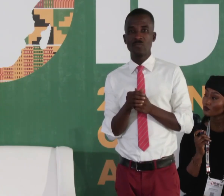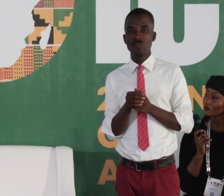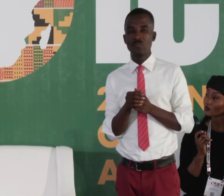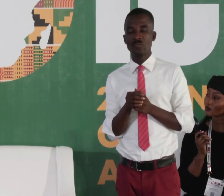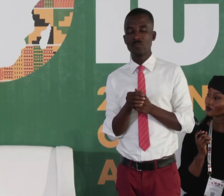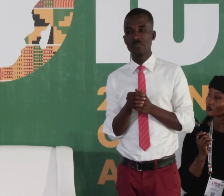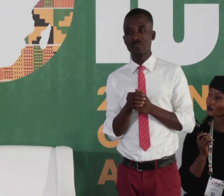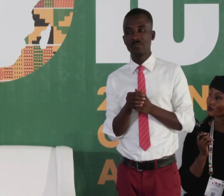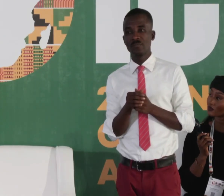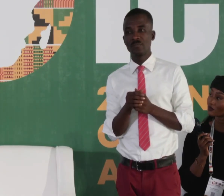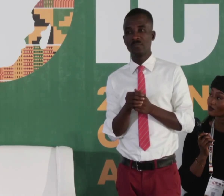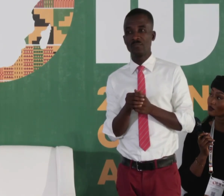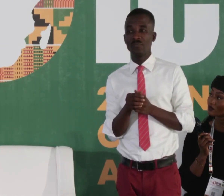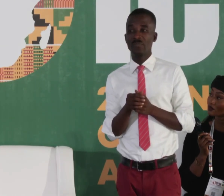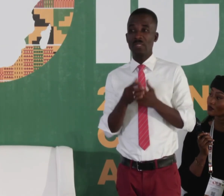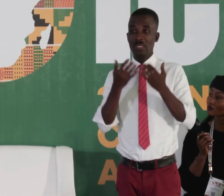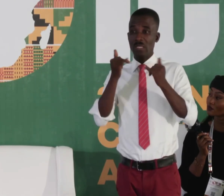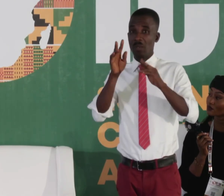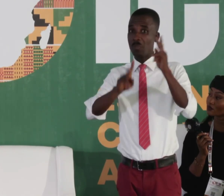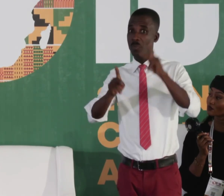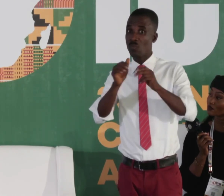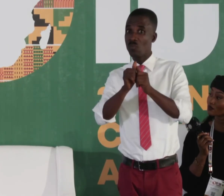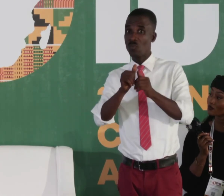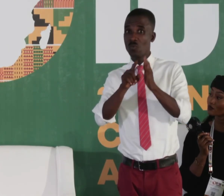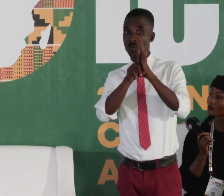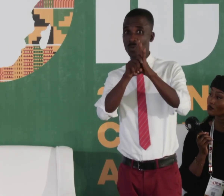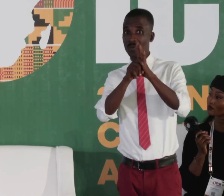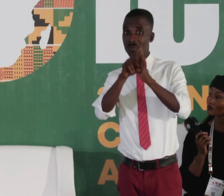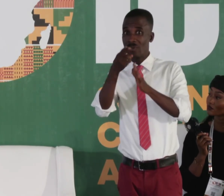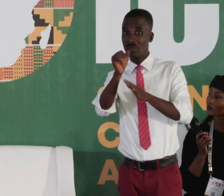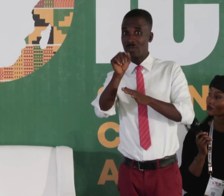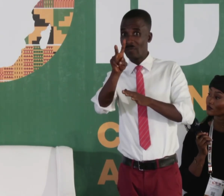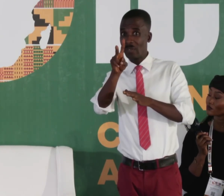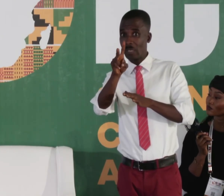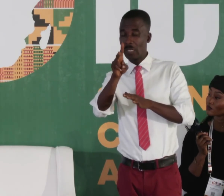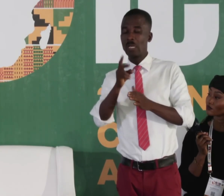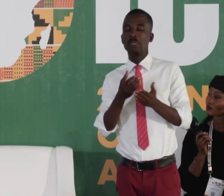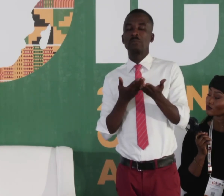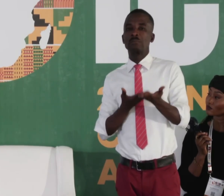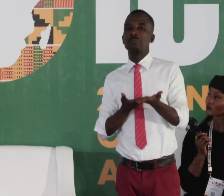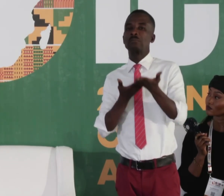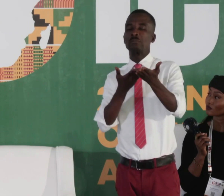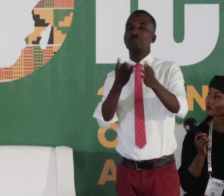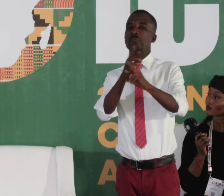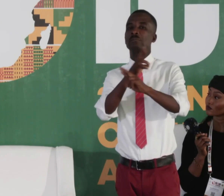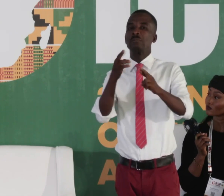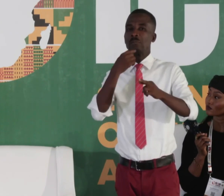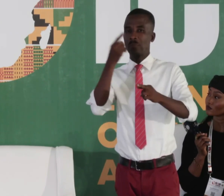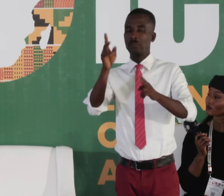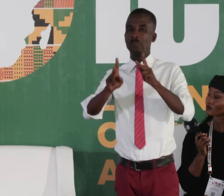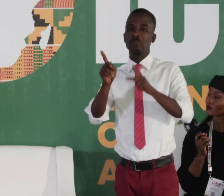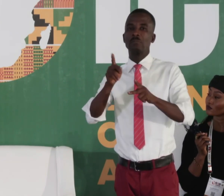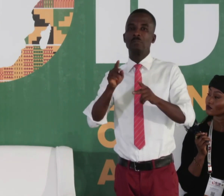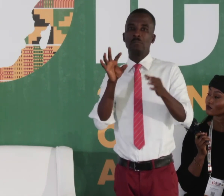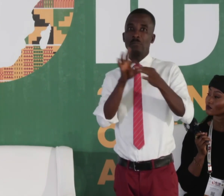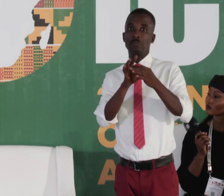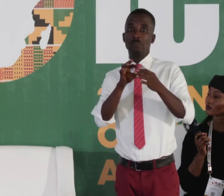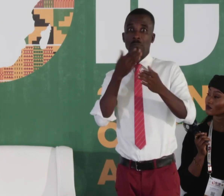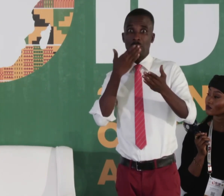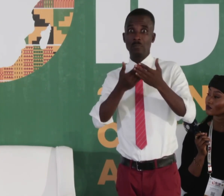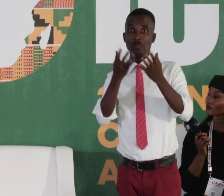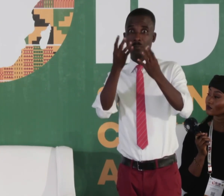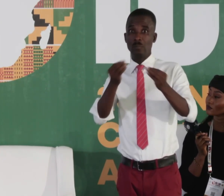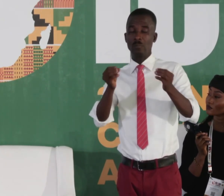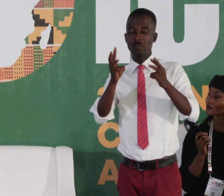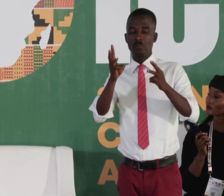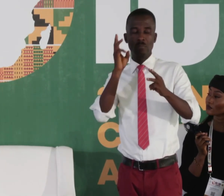We conclude that people living with HIV are willing to recommend PrEP to their partners, and that if you give them